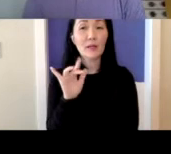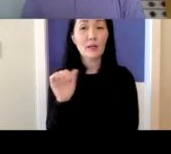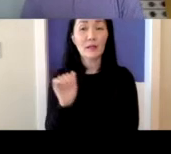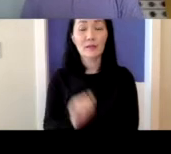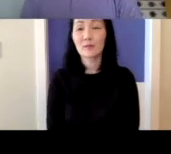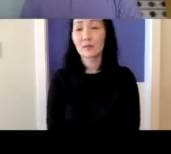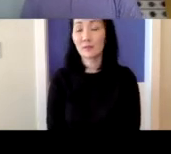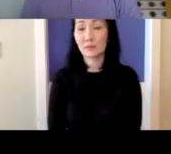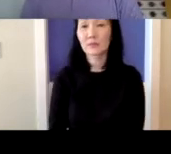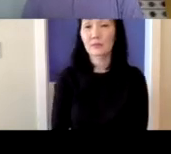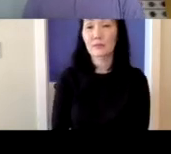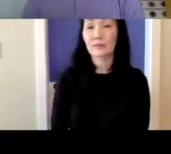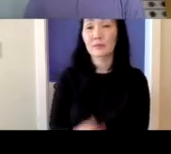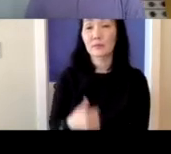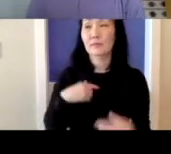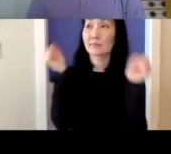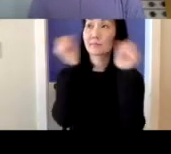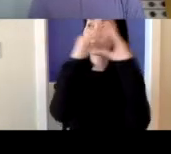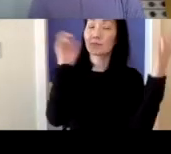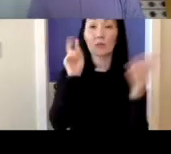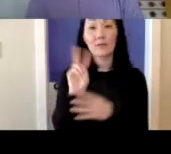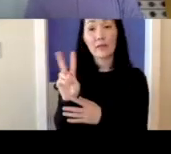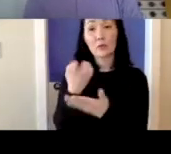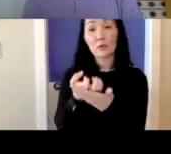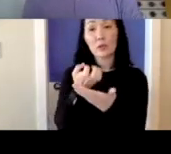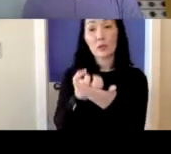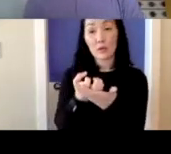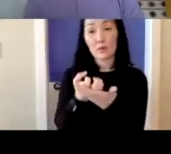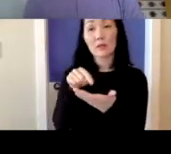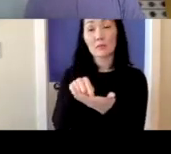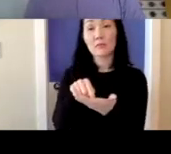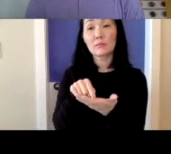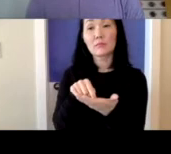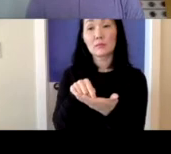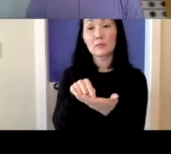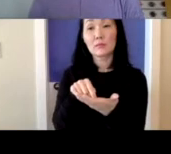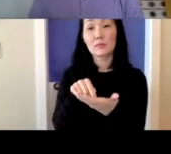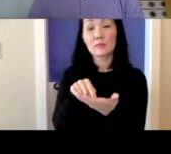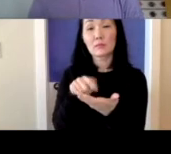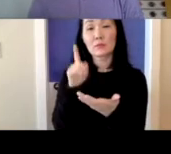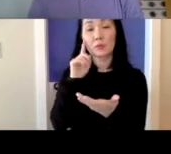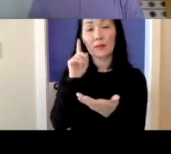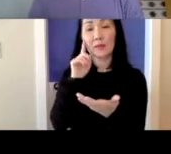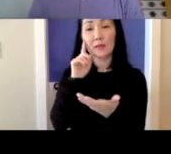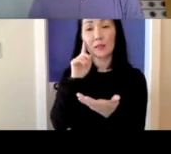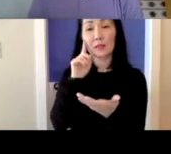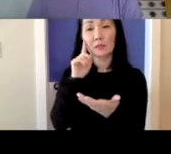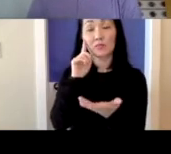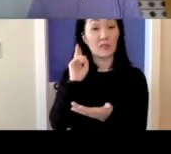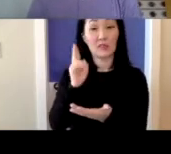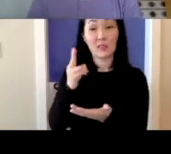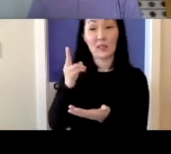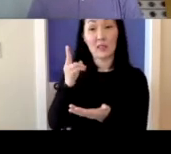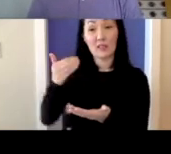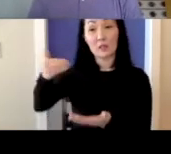You know, we think about the Vancouver economy as a center place that historically has organized